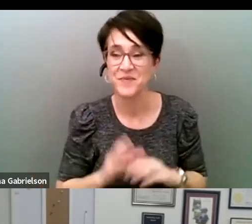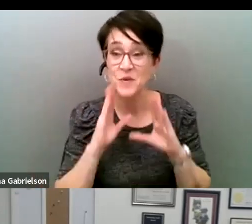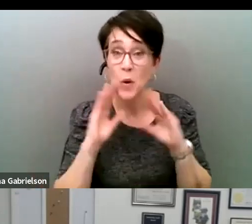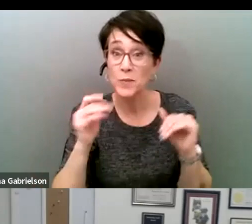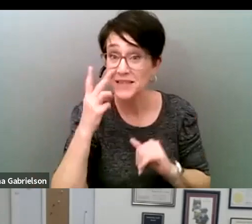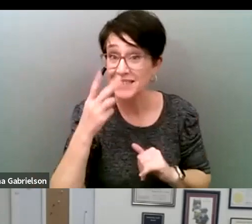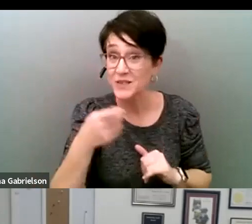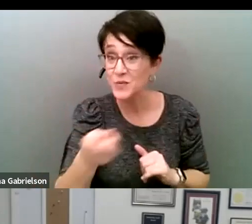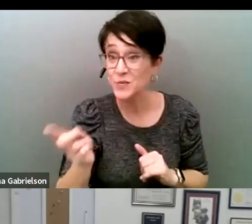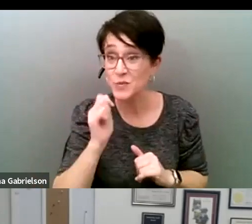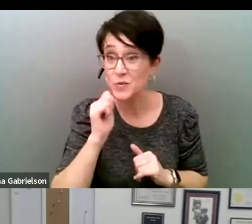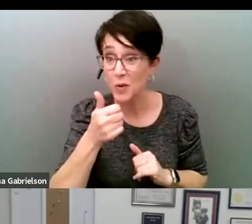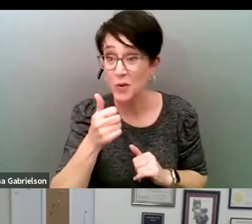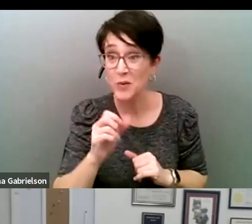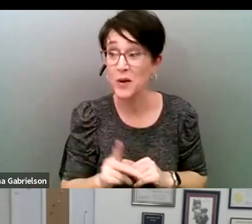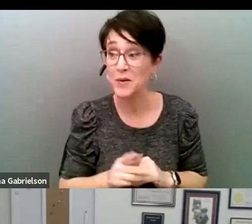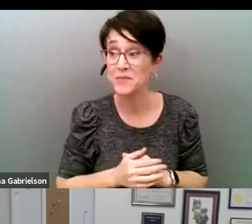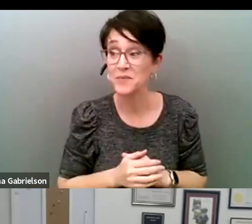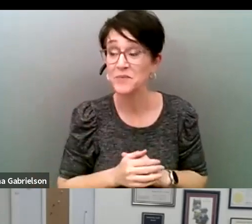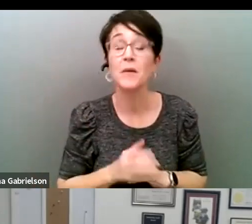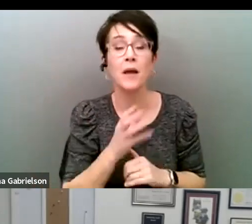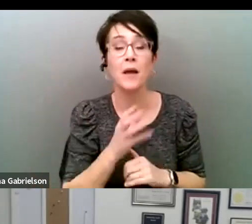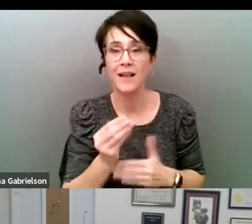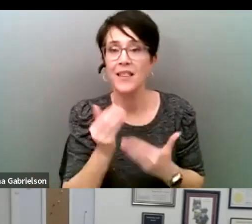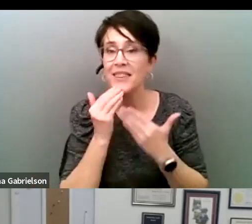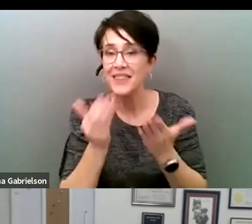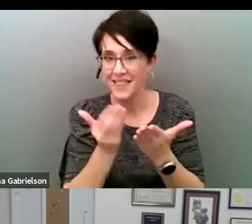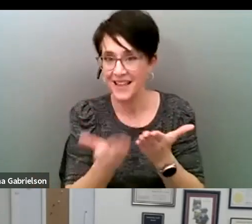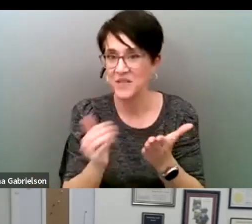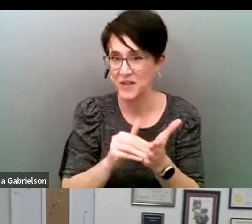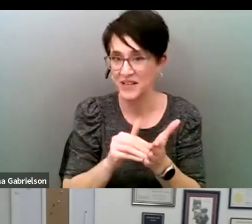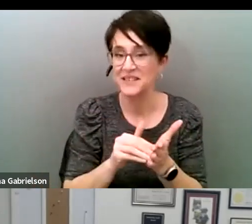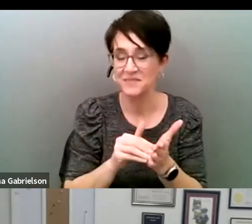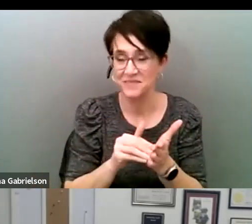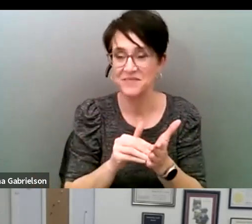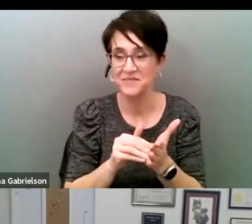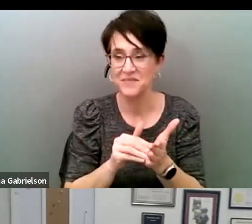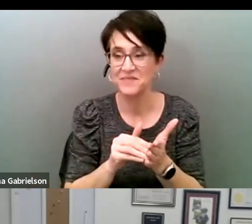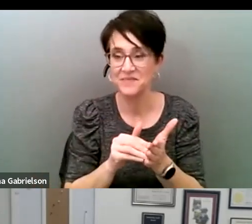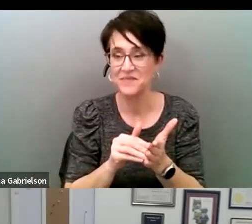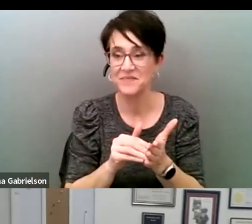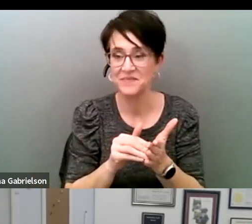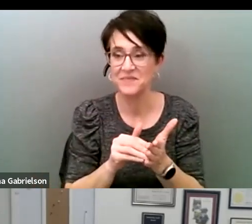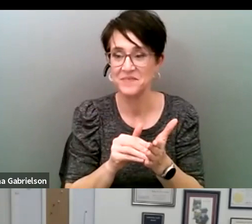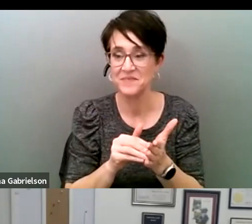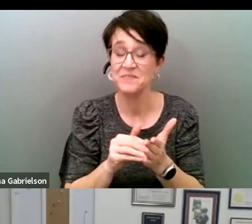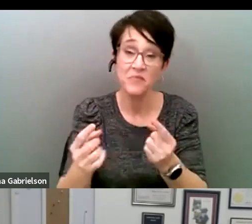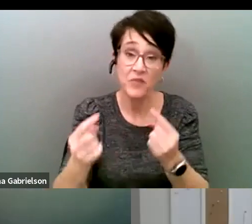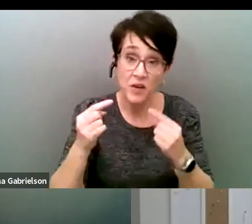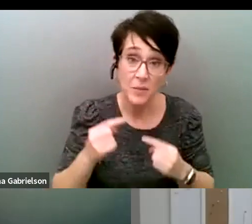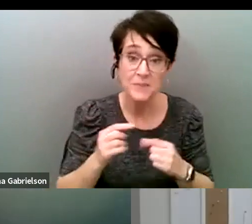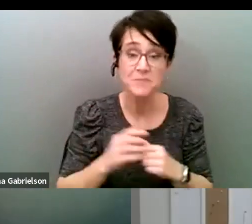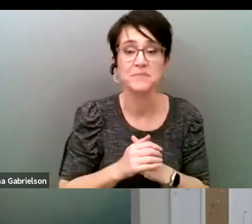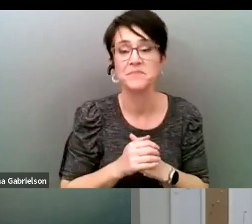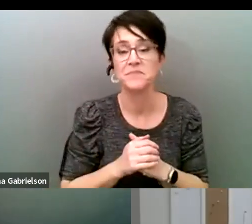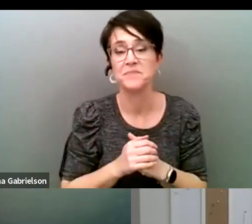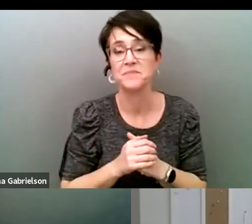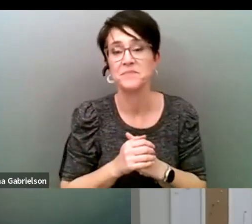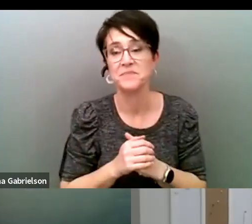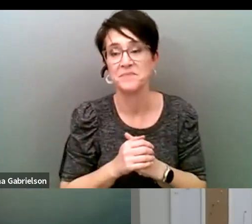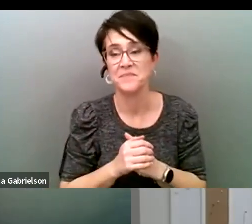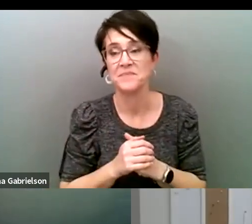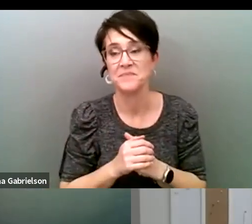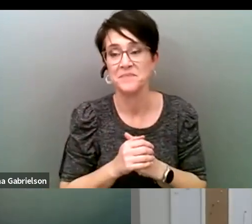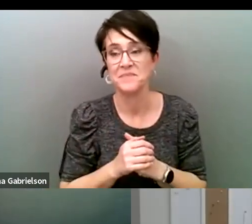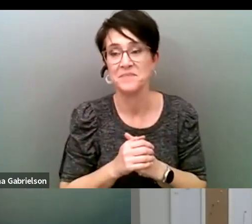that. And I want to thank you all for coming.